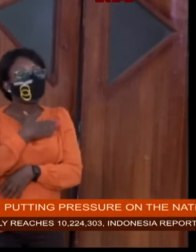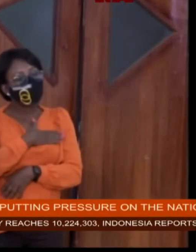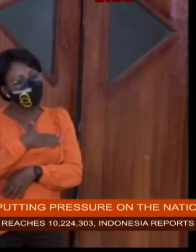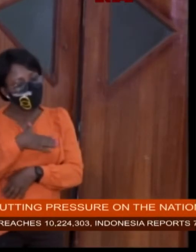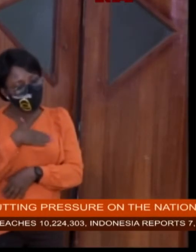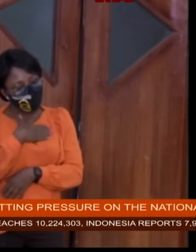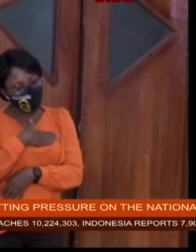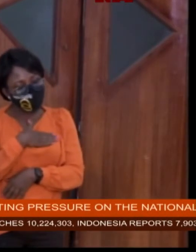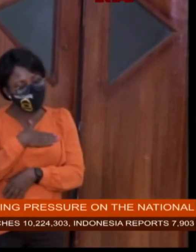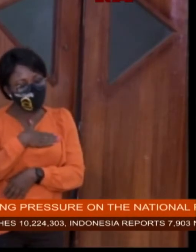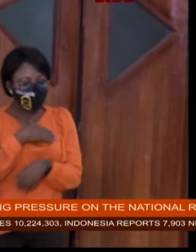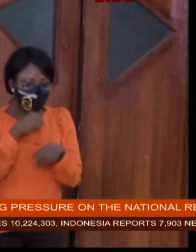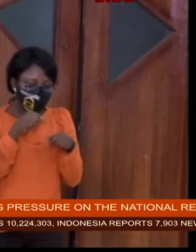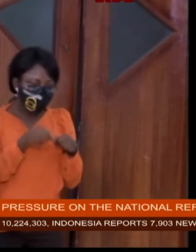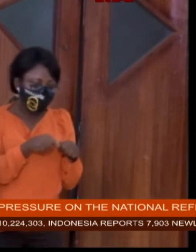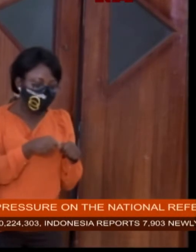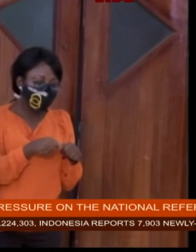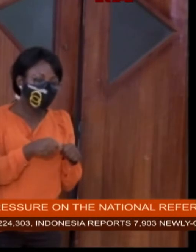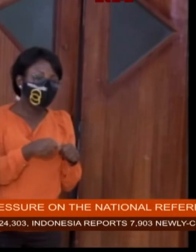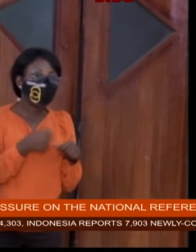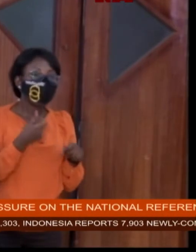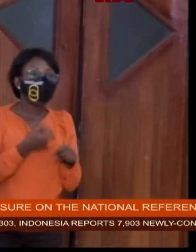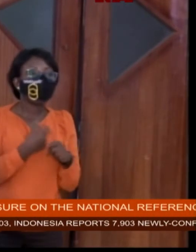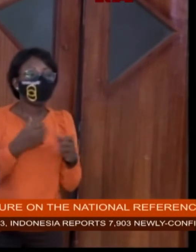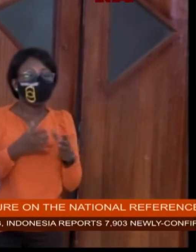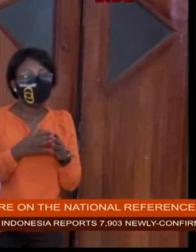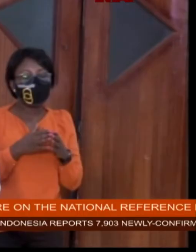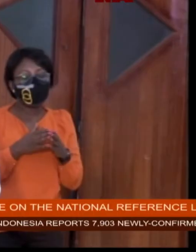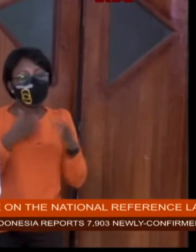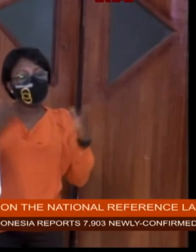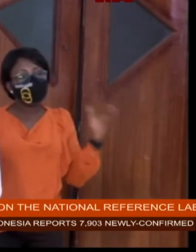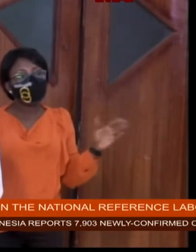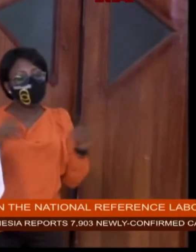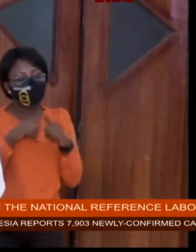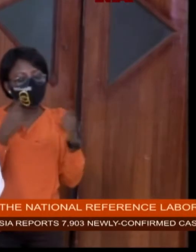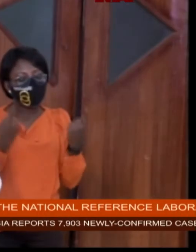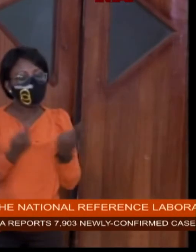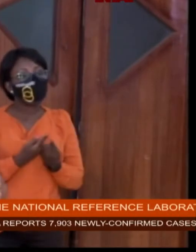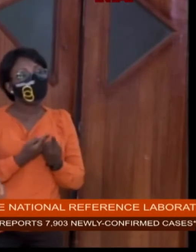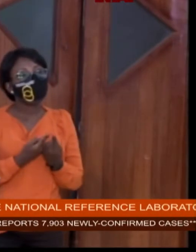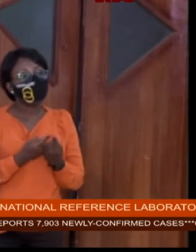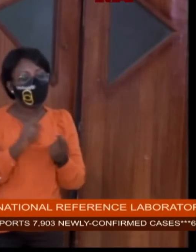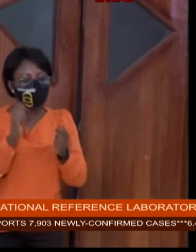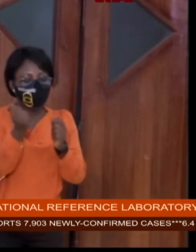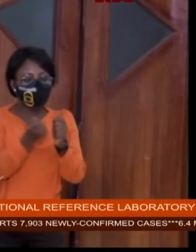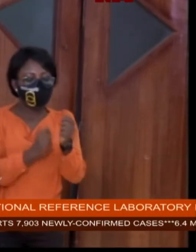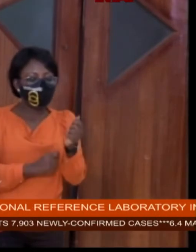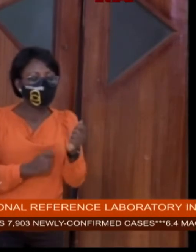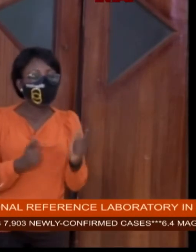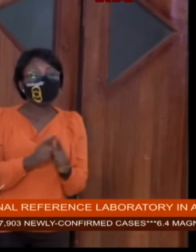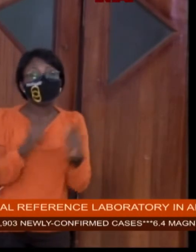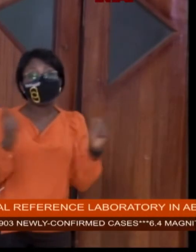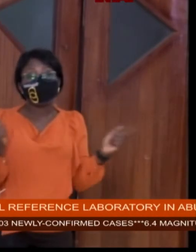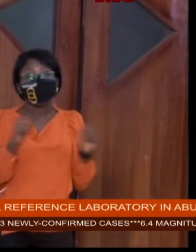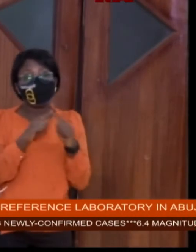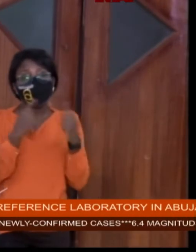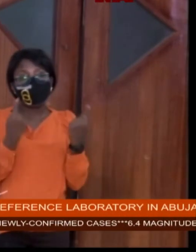please, stay away from large congregations. Avoid large